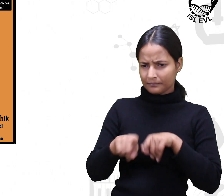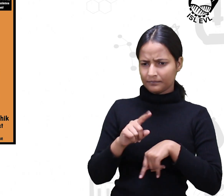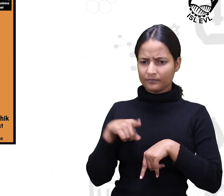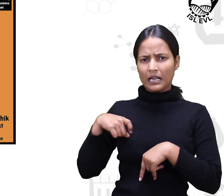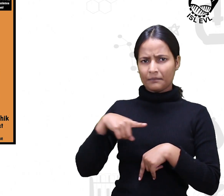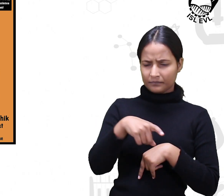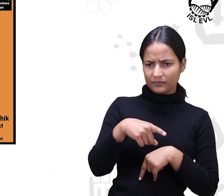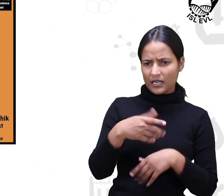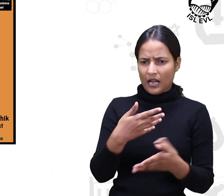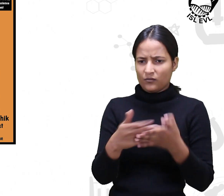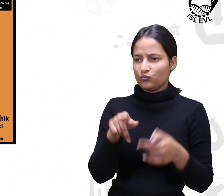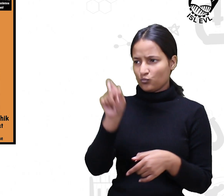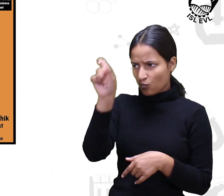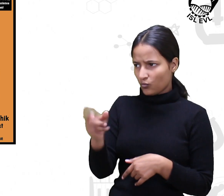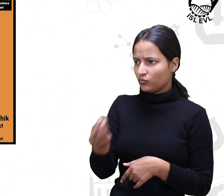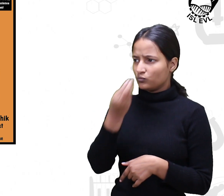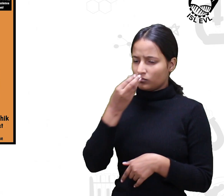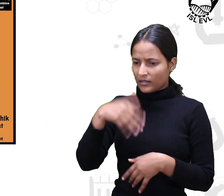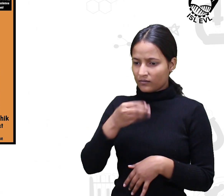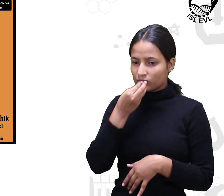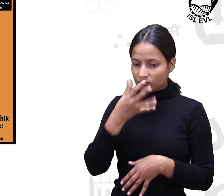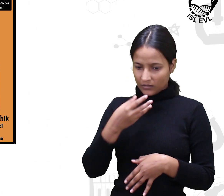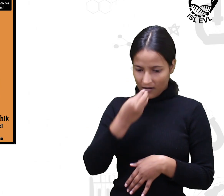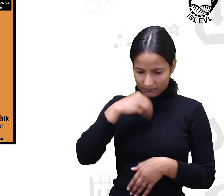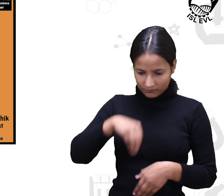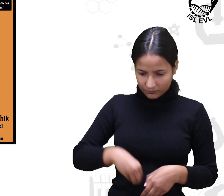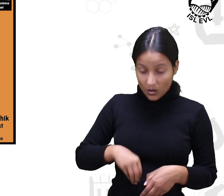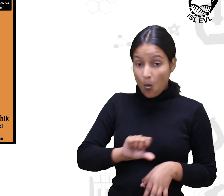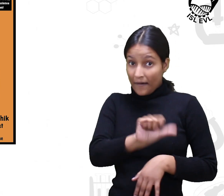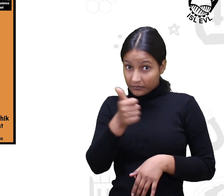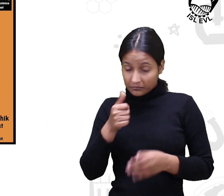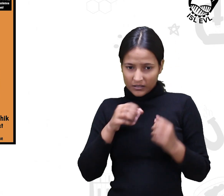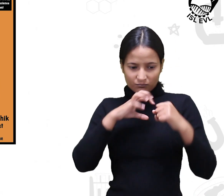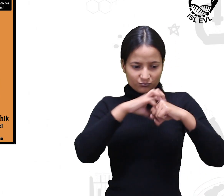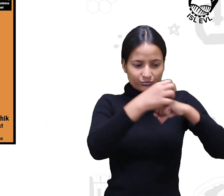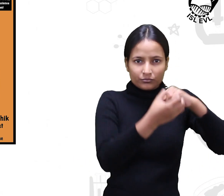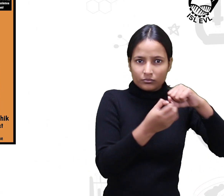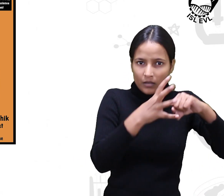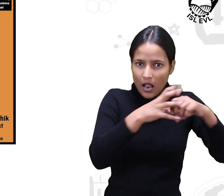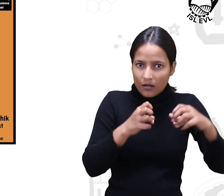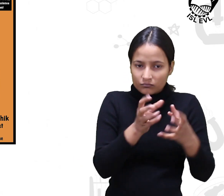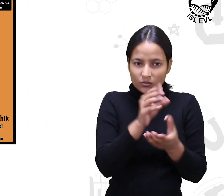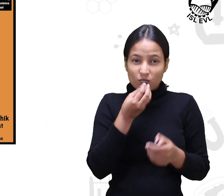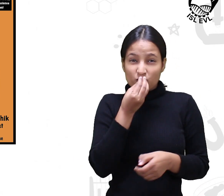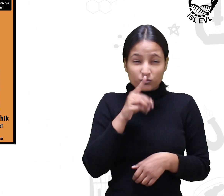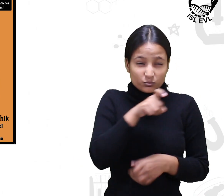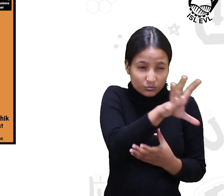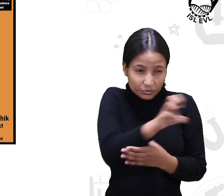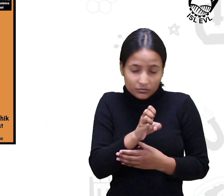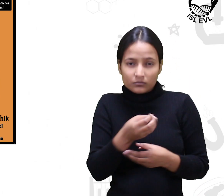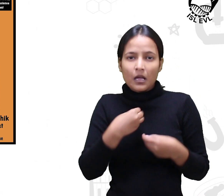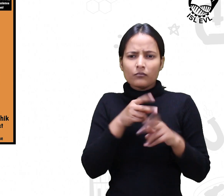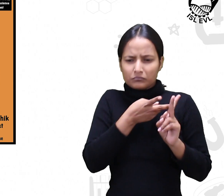food we eat, digests some bits of it, and passes on the rest for others in the matrix to use. They